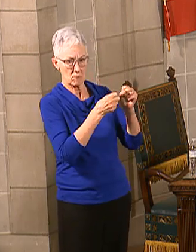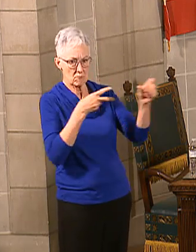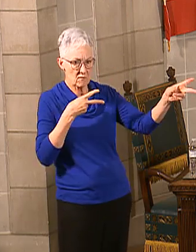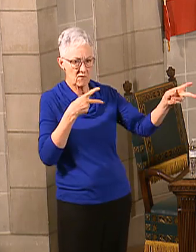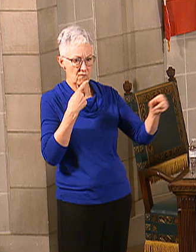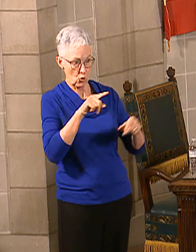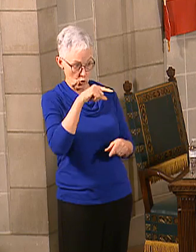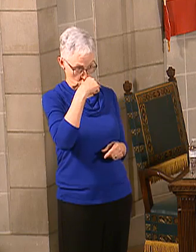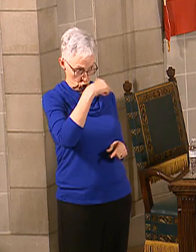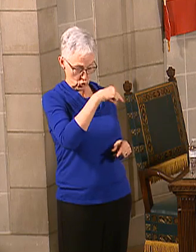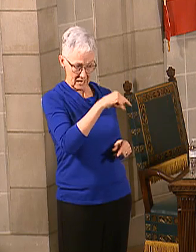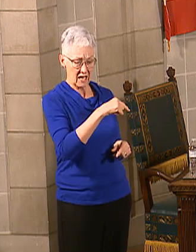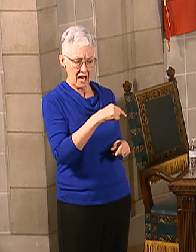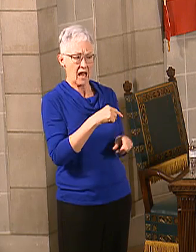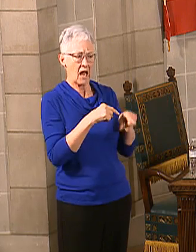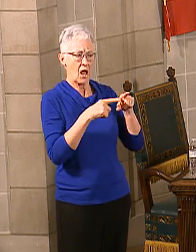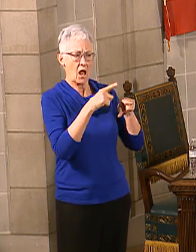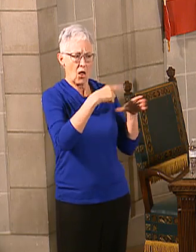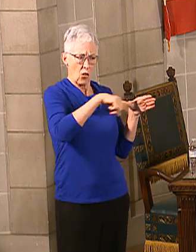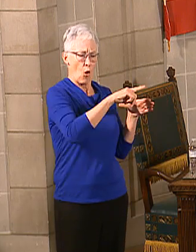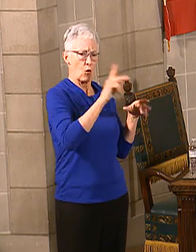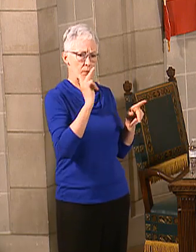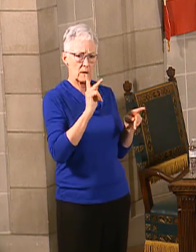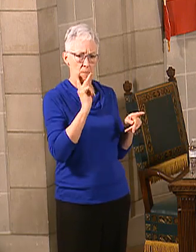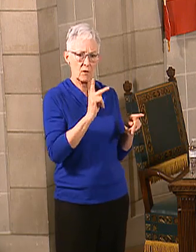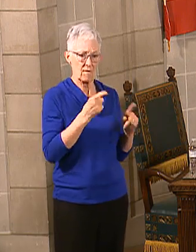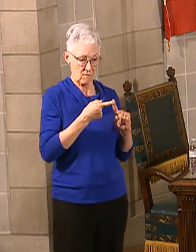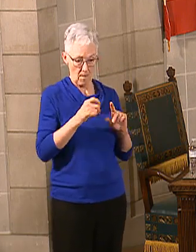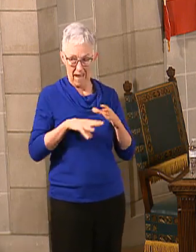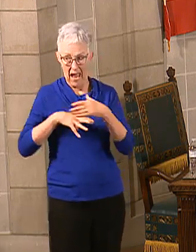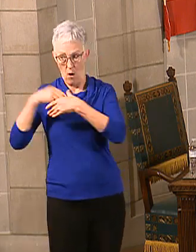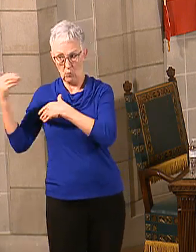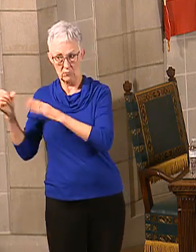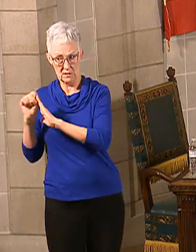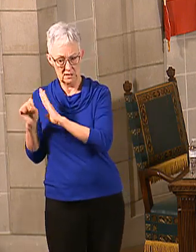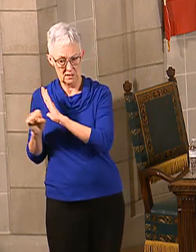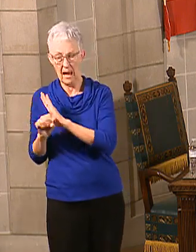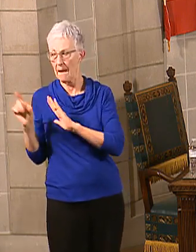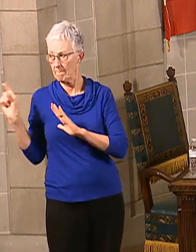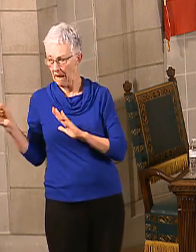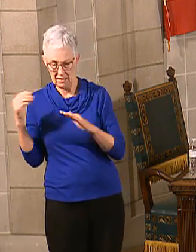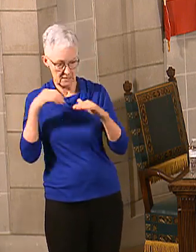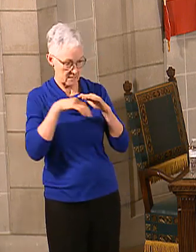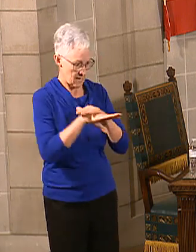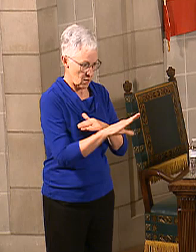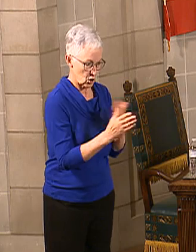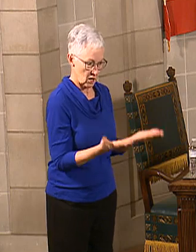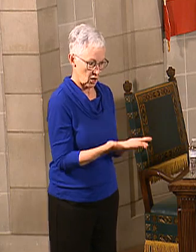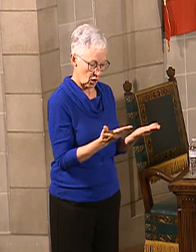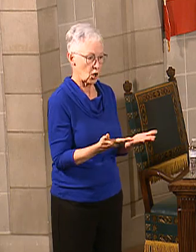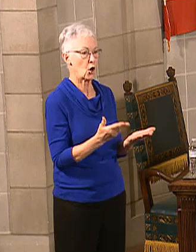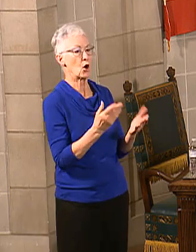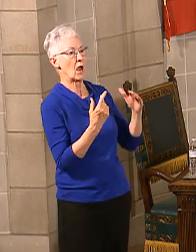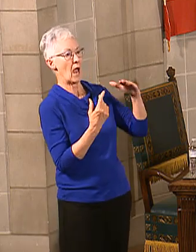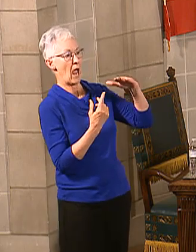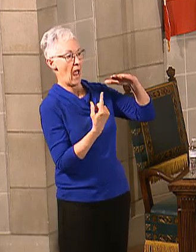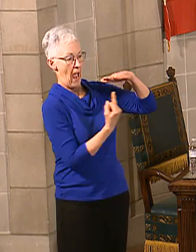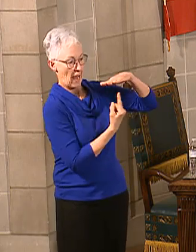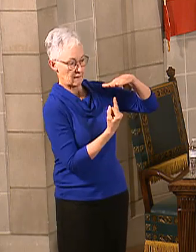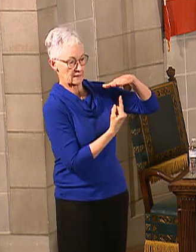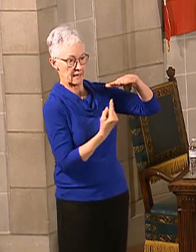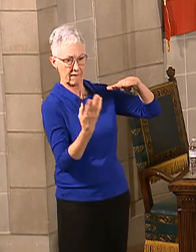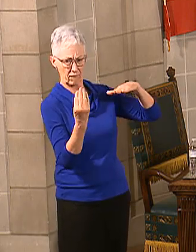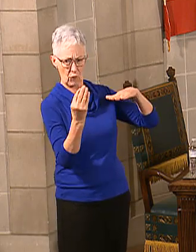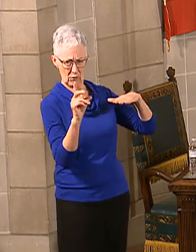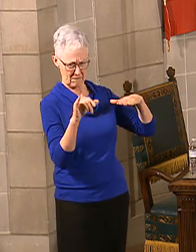Parks websites, or our Game and Park camping sites, that will not be something that they would be interested in doing. So Game and